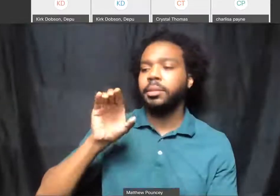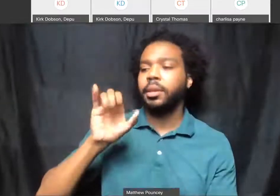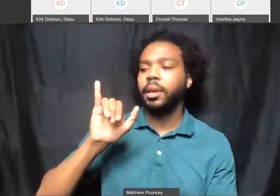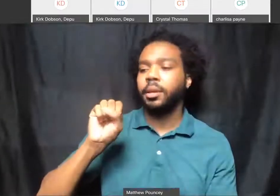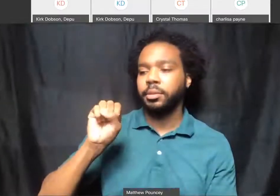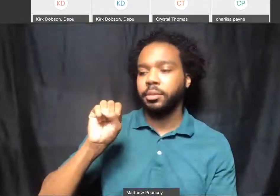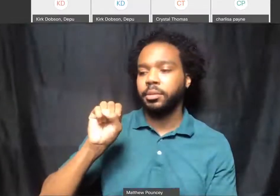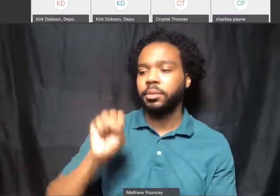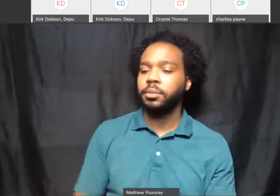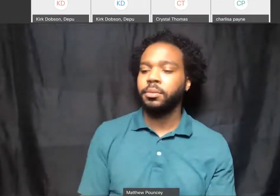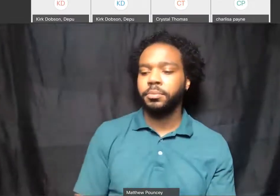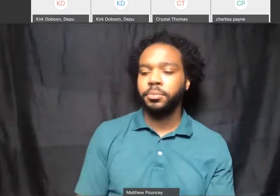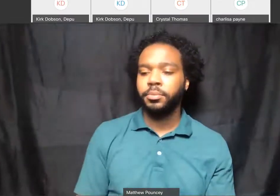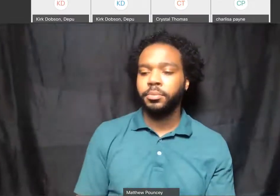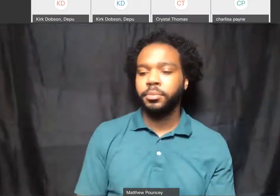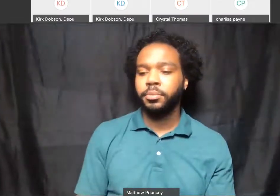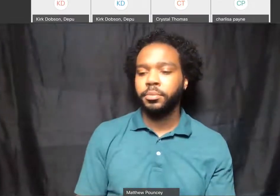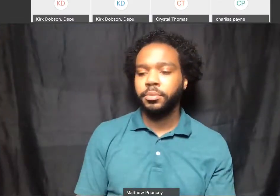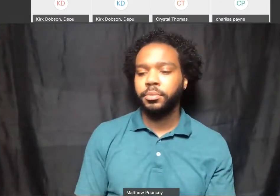Profile.